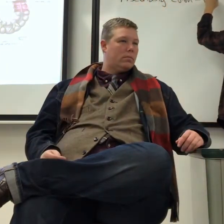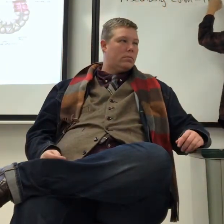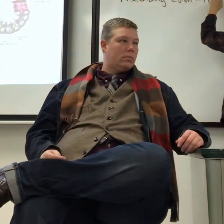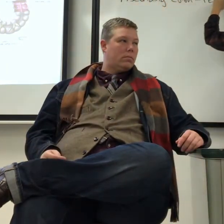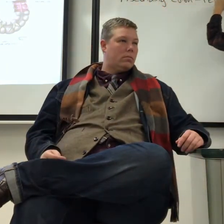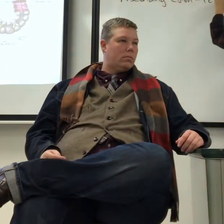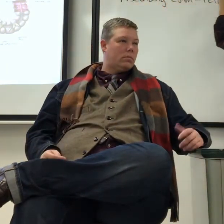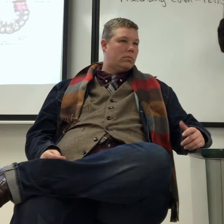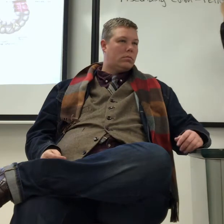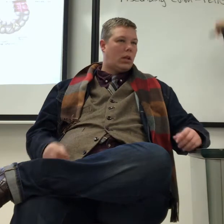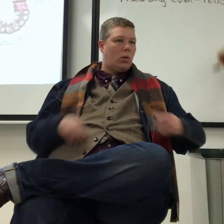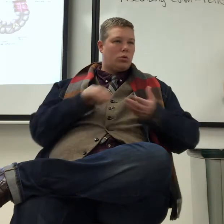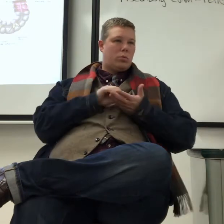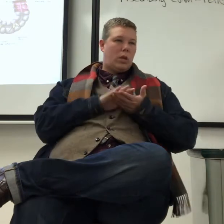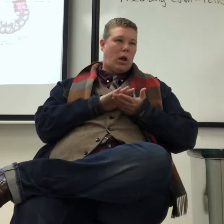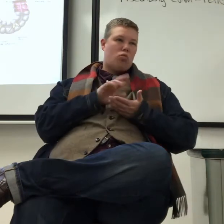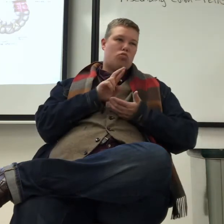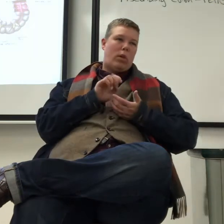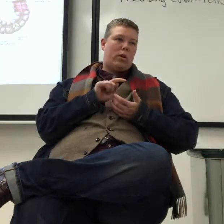I'll just put retro for